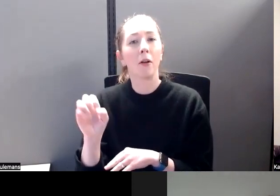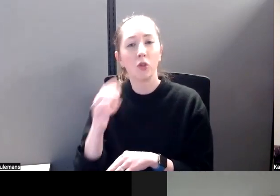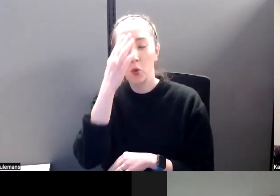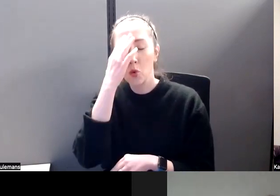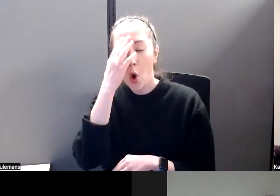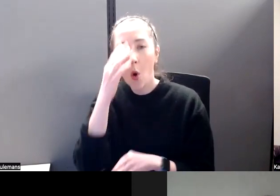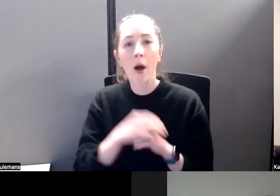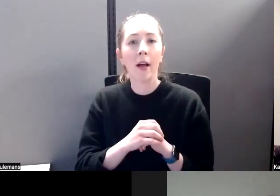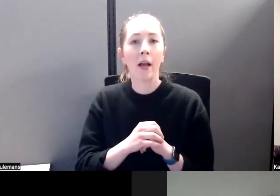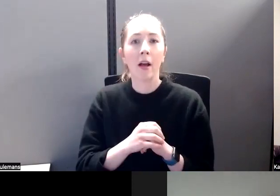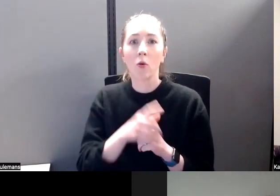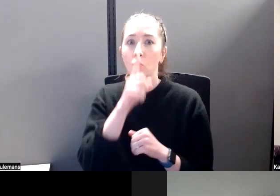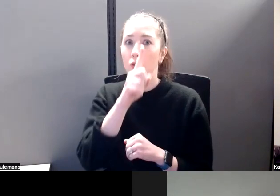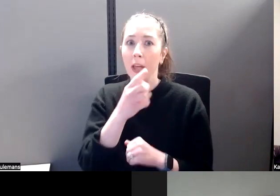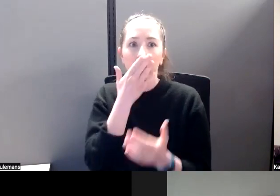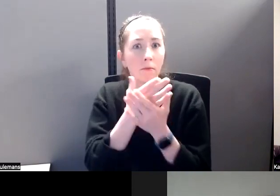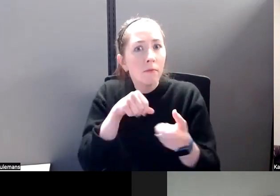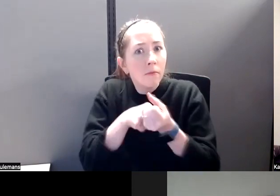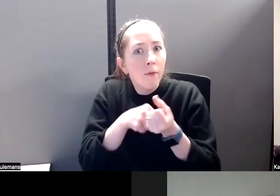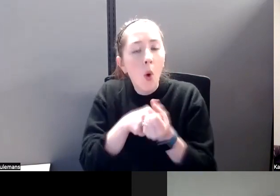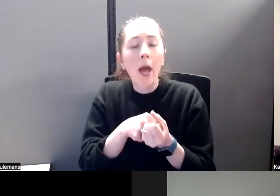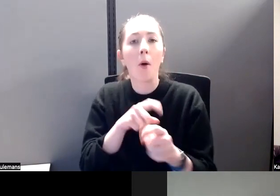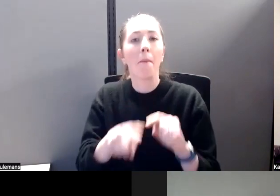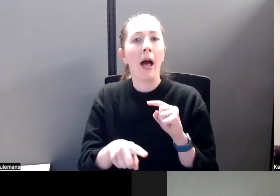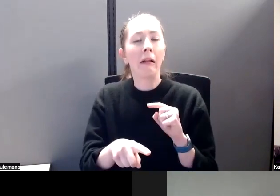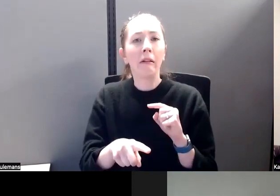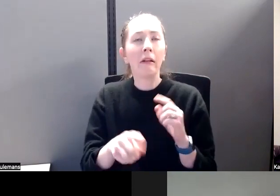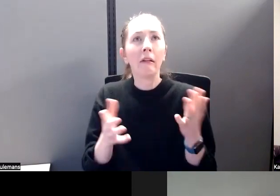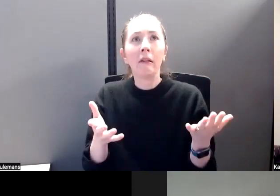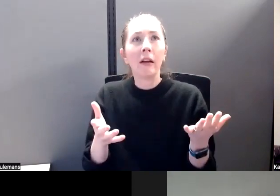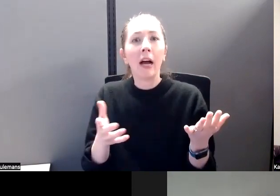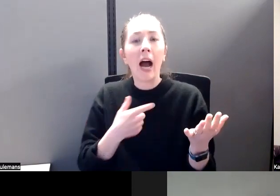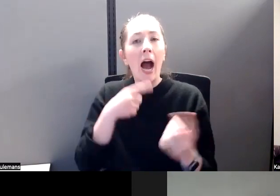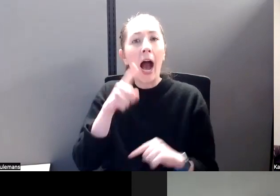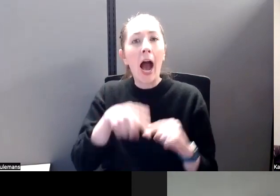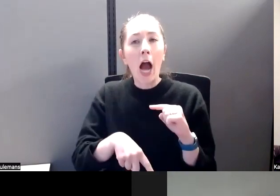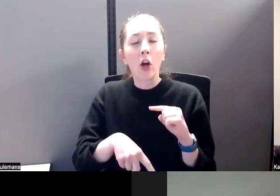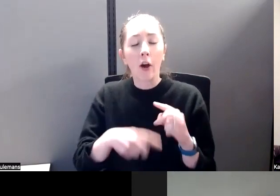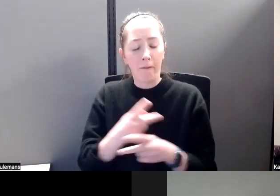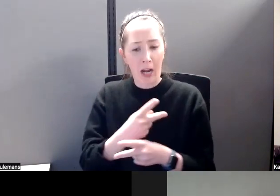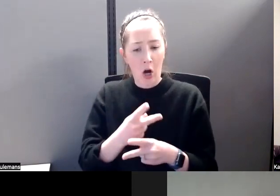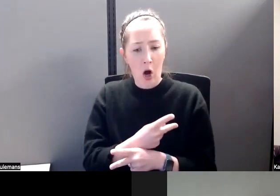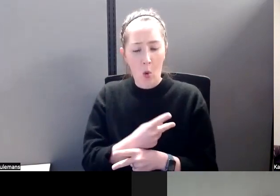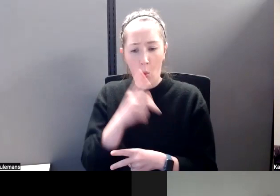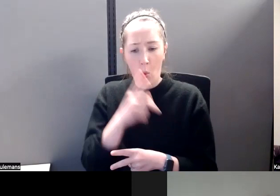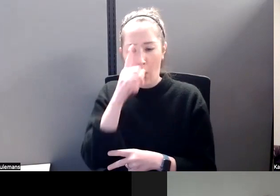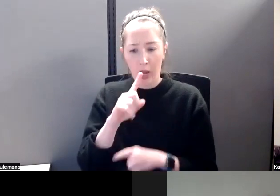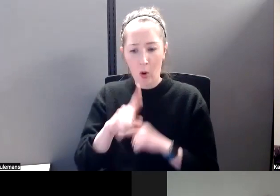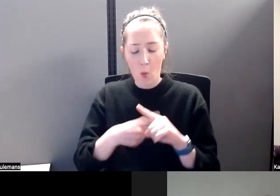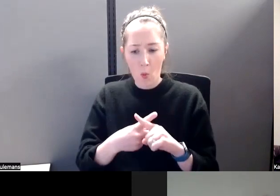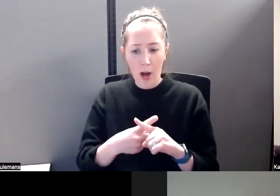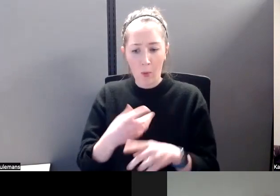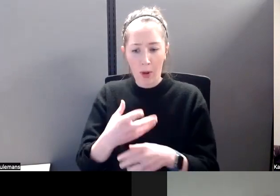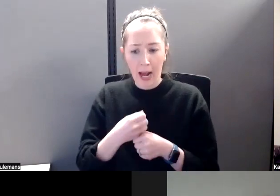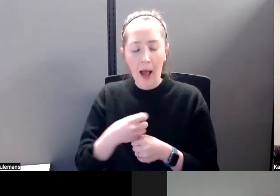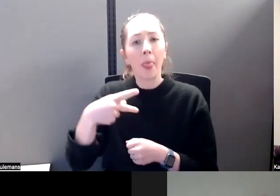like fiercely, fiercely loyal. But I just didn't even, I couldn't wrap my brain around what that would look like when we got